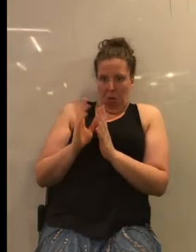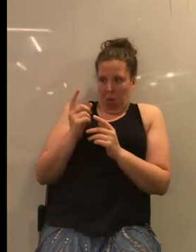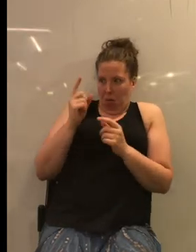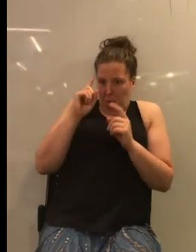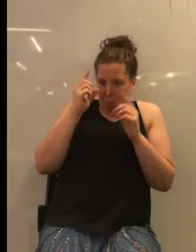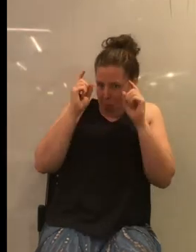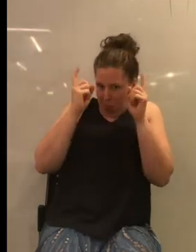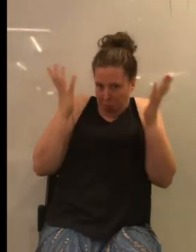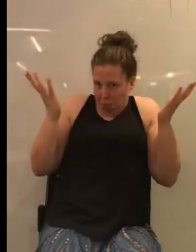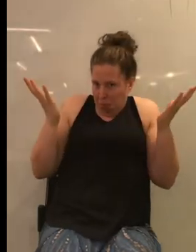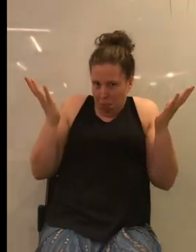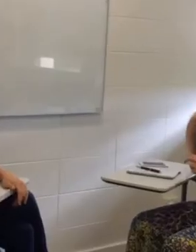them.